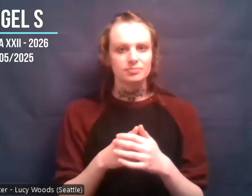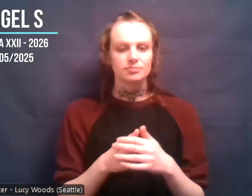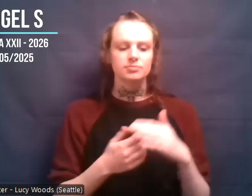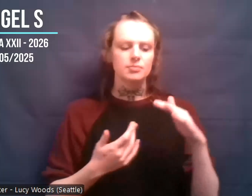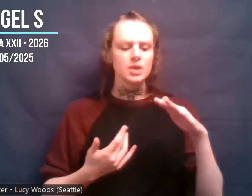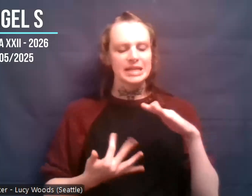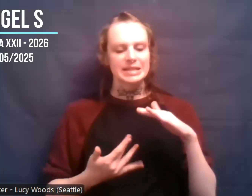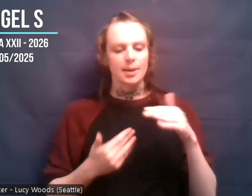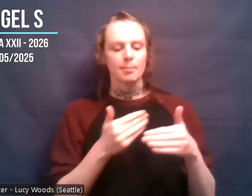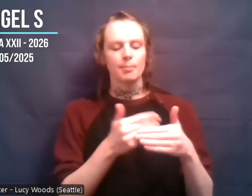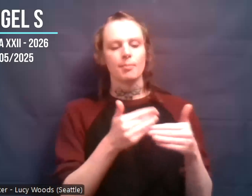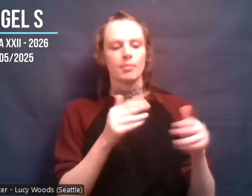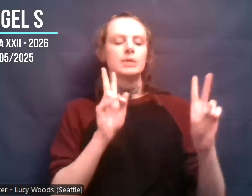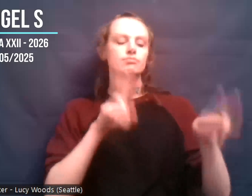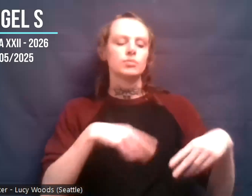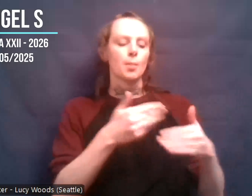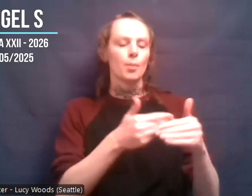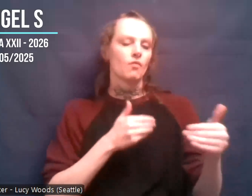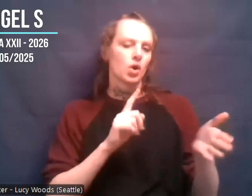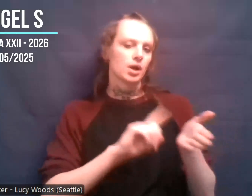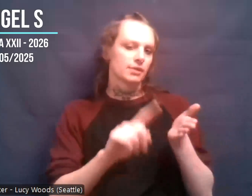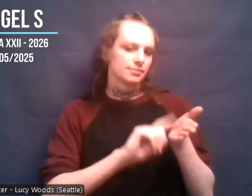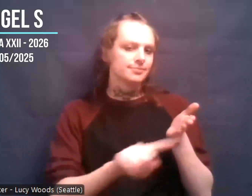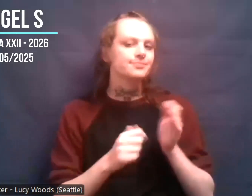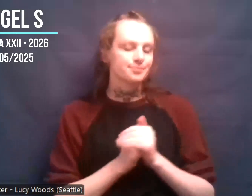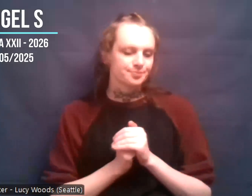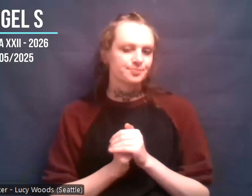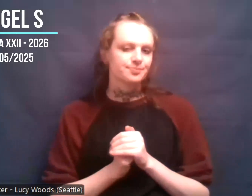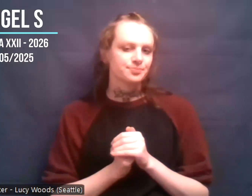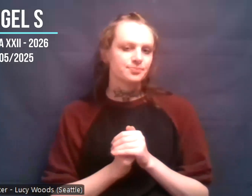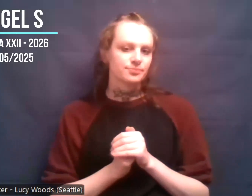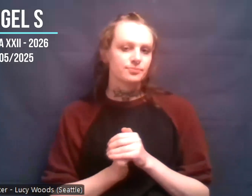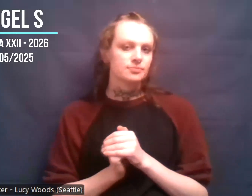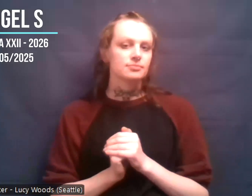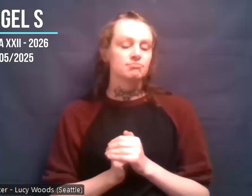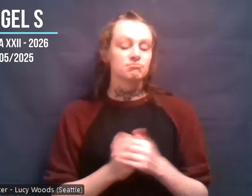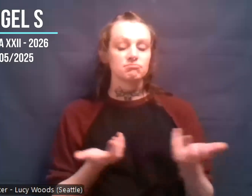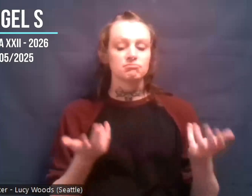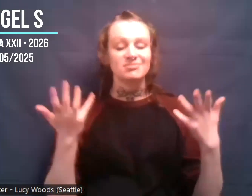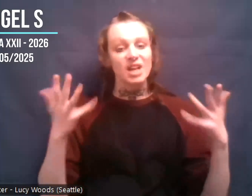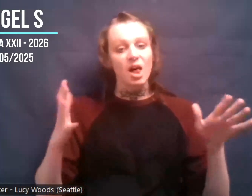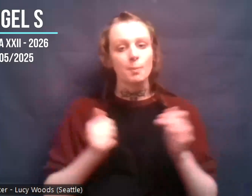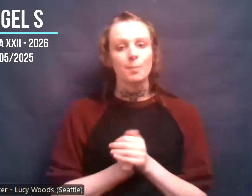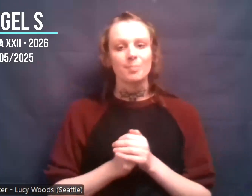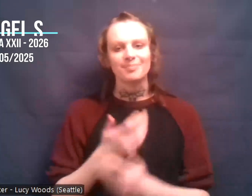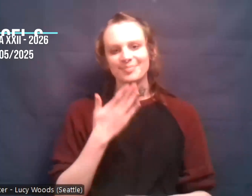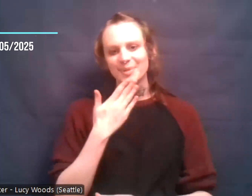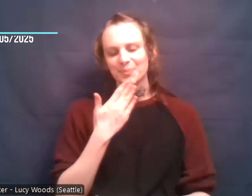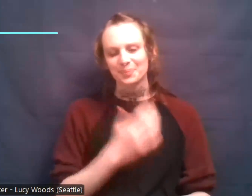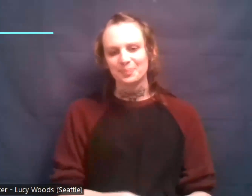investigation. And that's all I got. Thanks, guys.